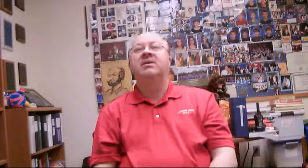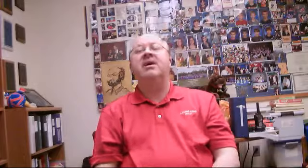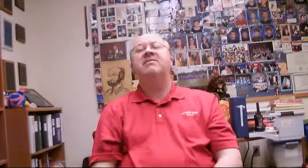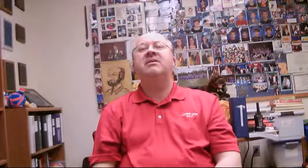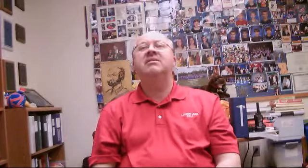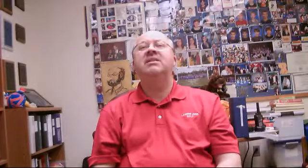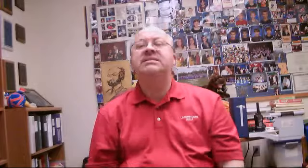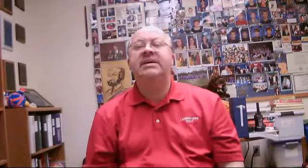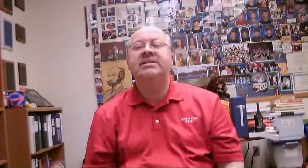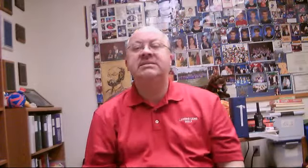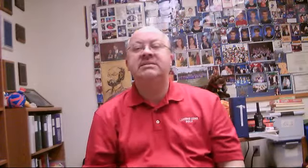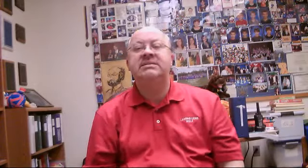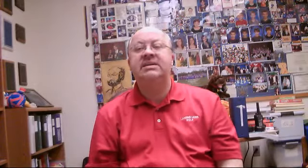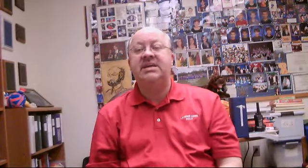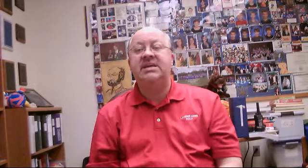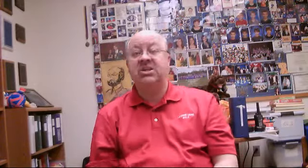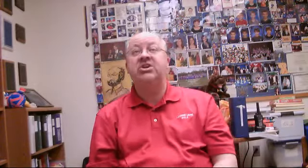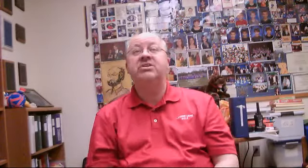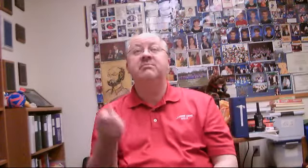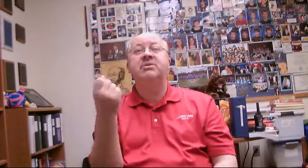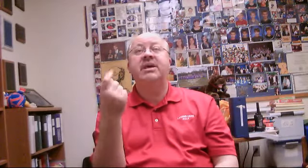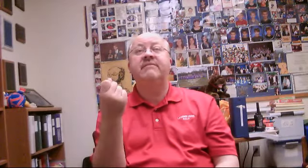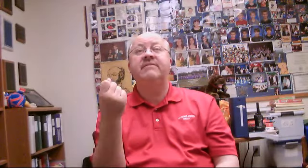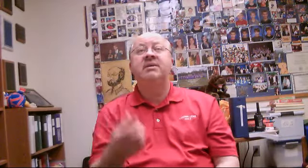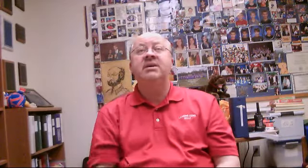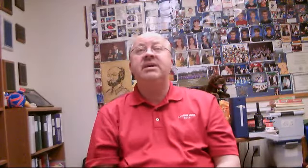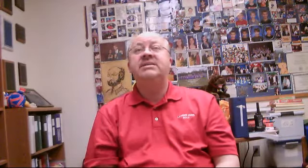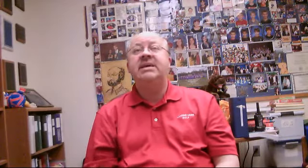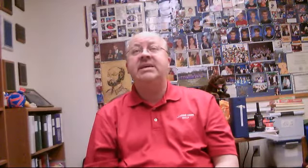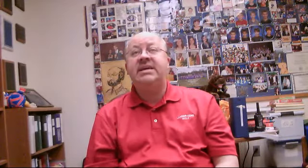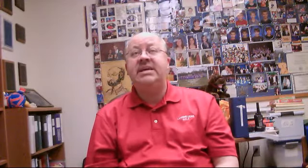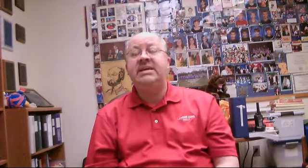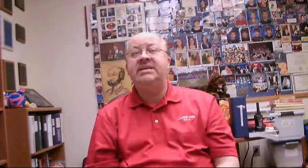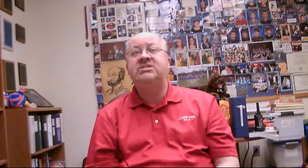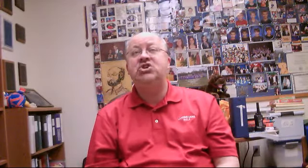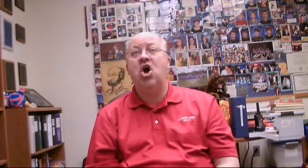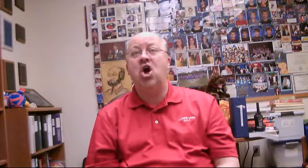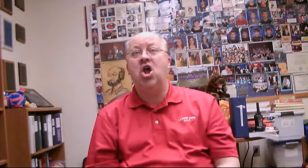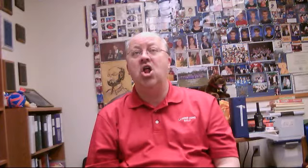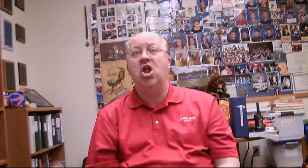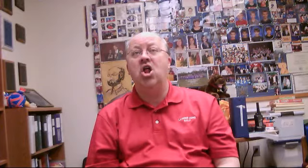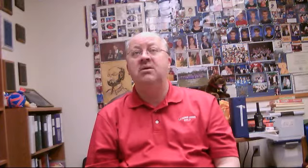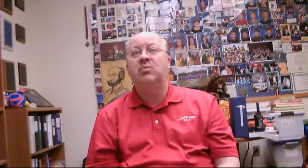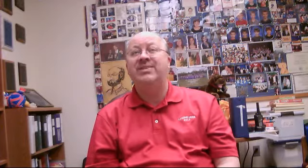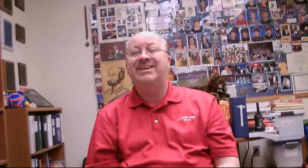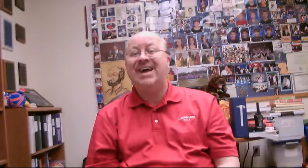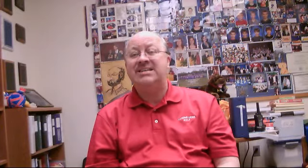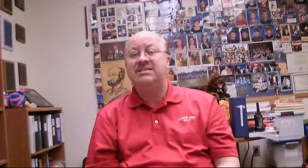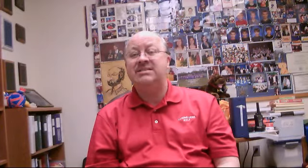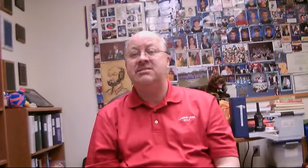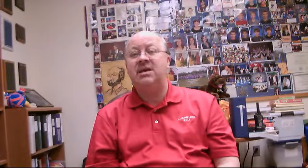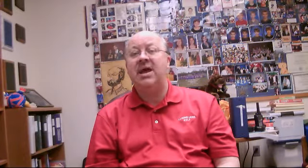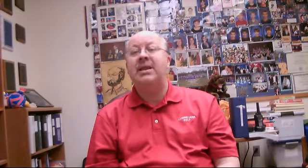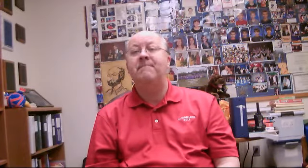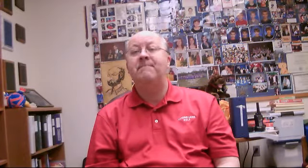and then our last sentence in English, number 11, is he is tall with glasses and a